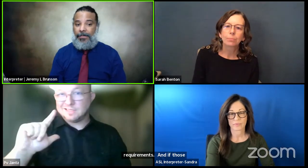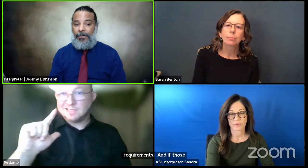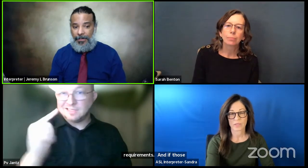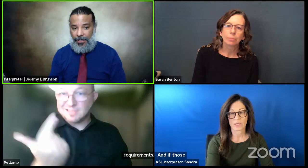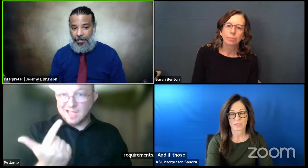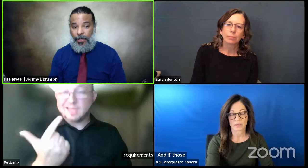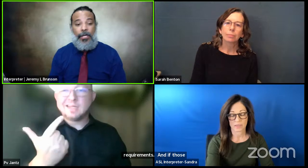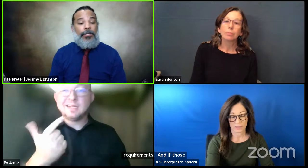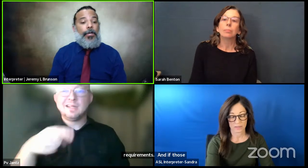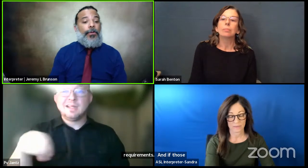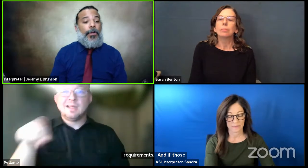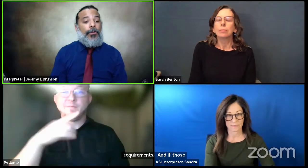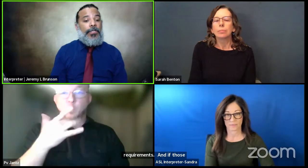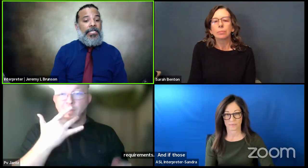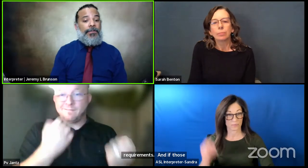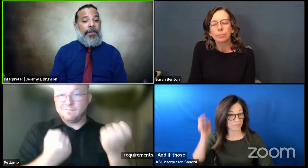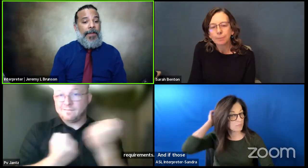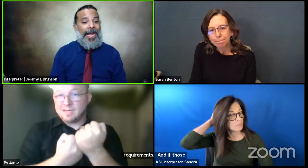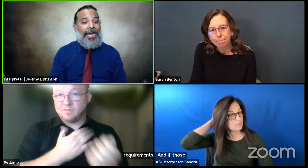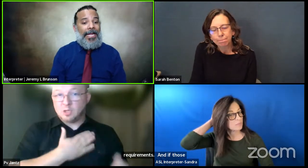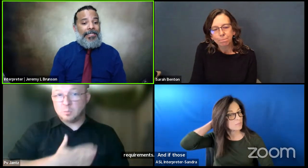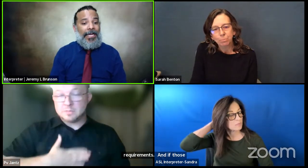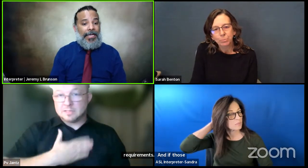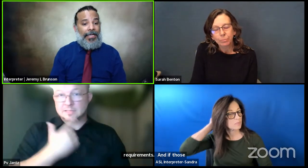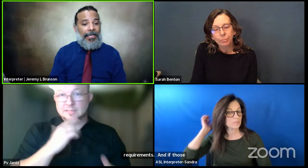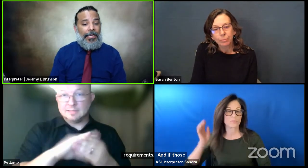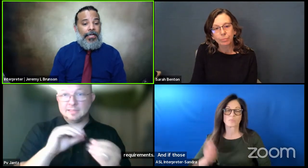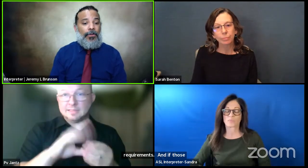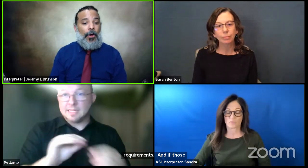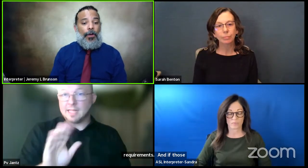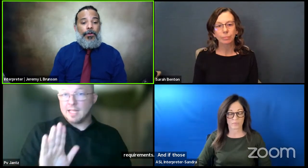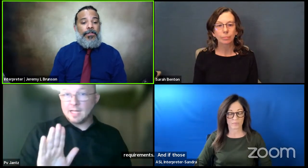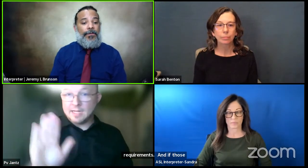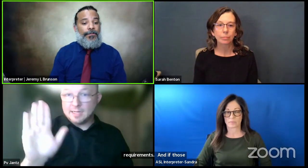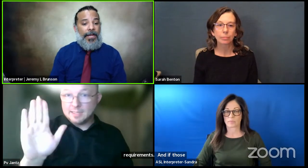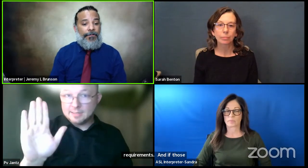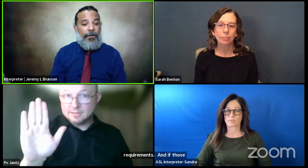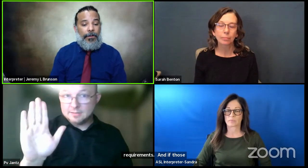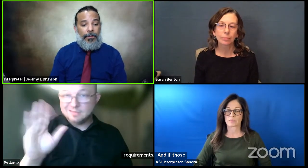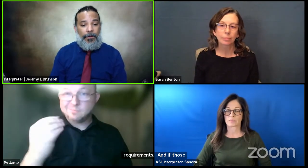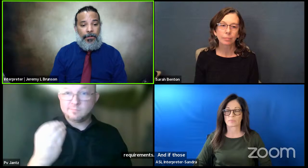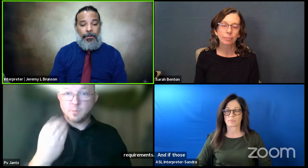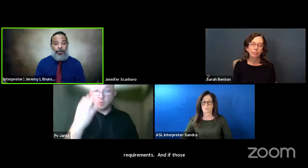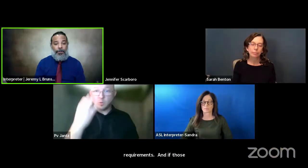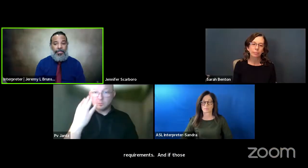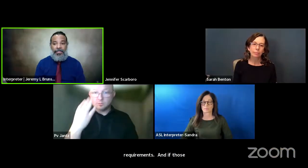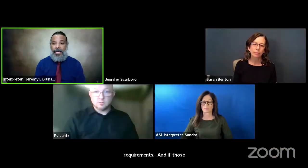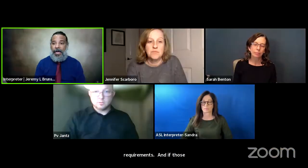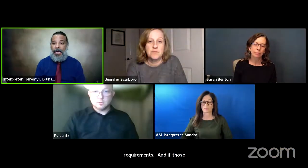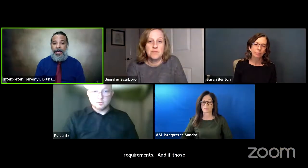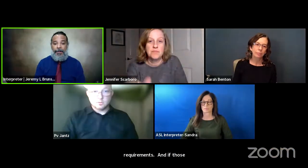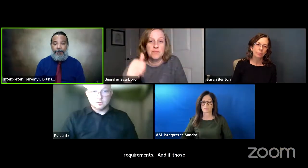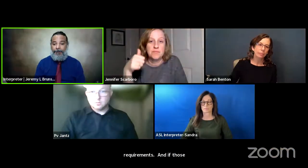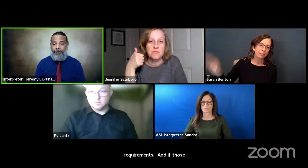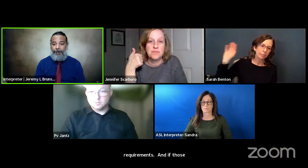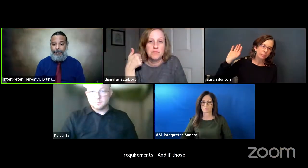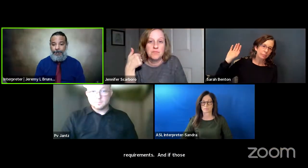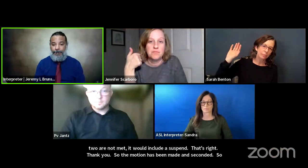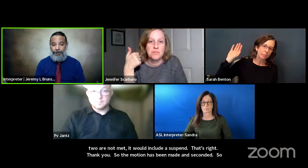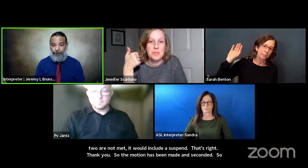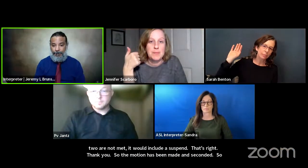That's right. Thank you. So the motion has been made and seconded. So all those in favor, please say aye.